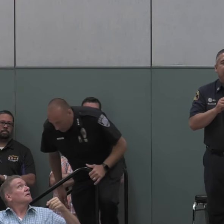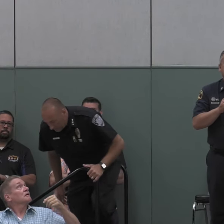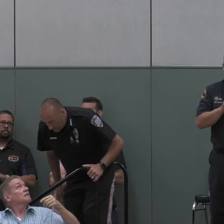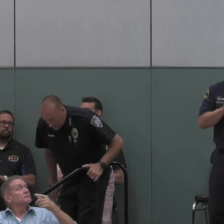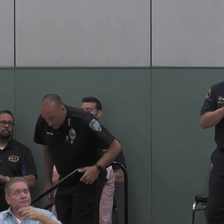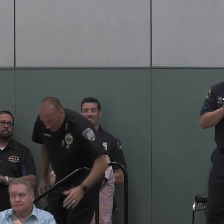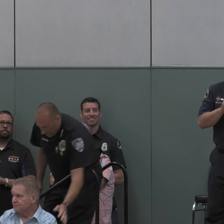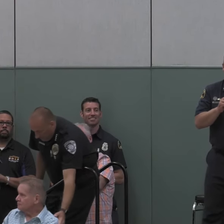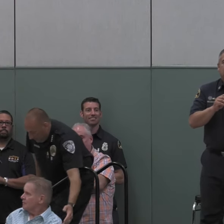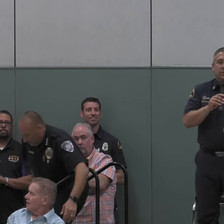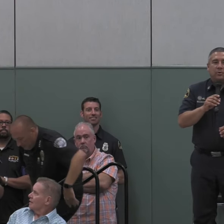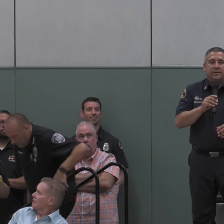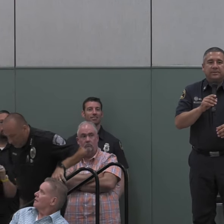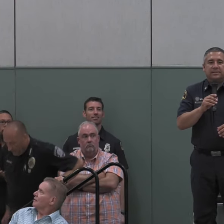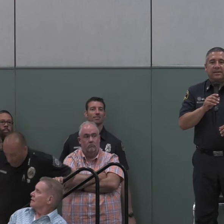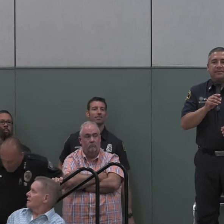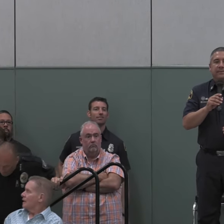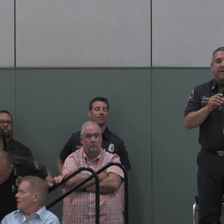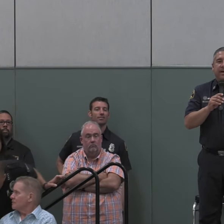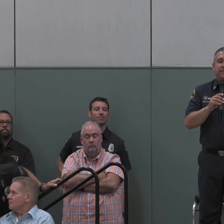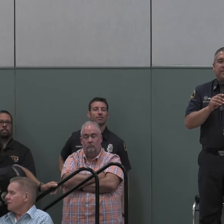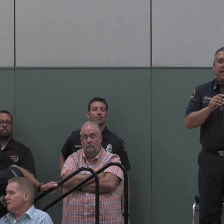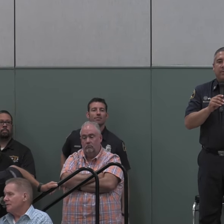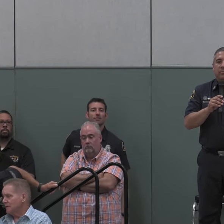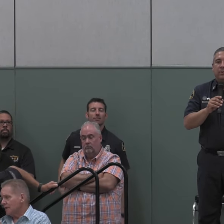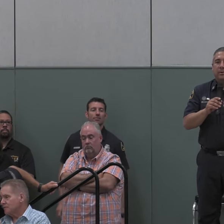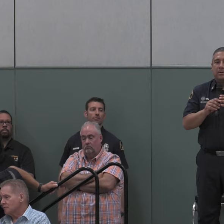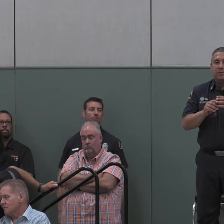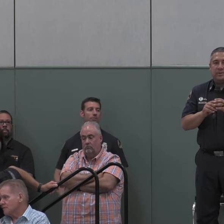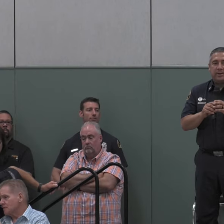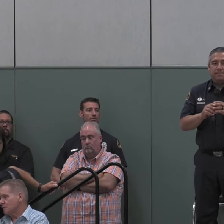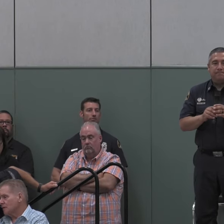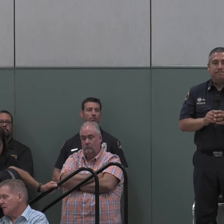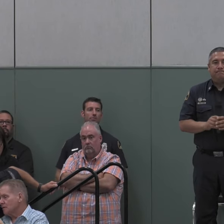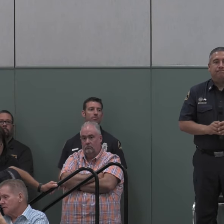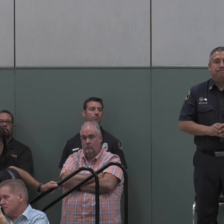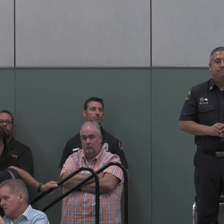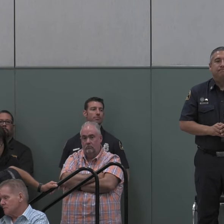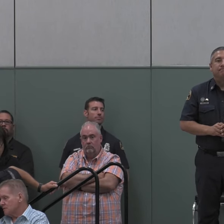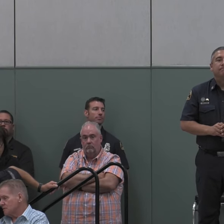So we have time for one to two questions left, and then after that, we'll close out.